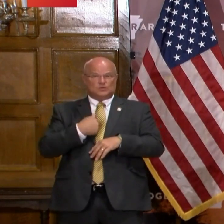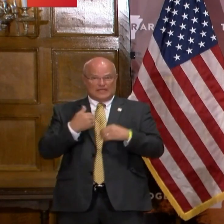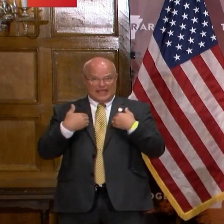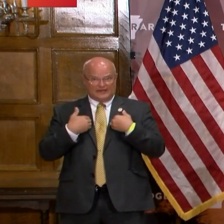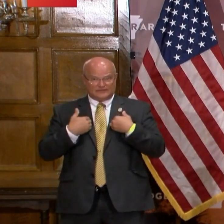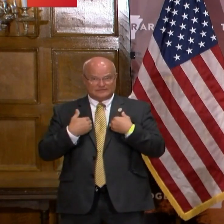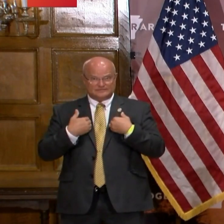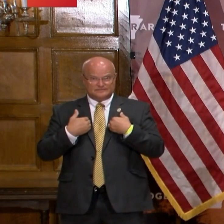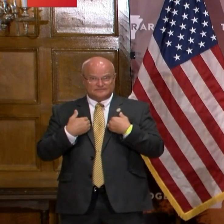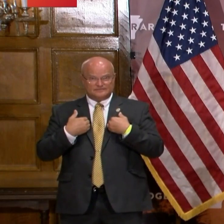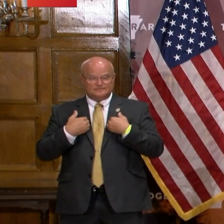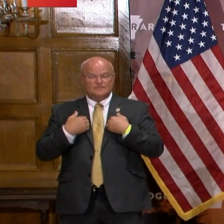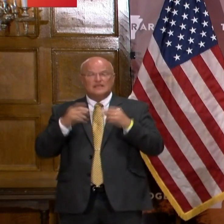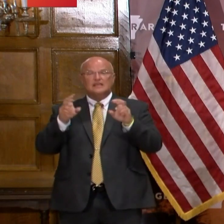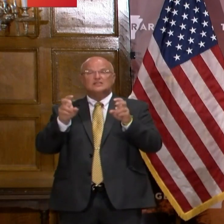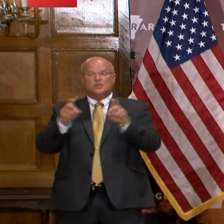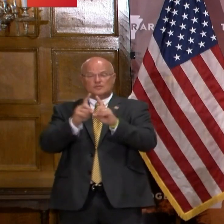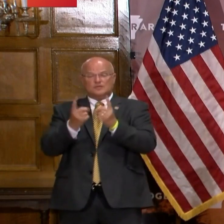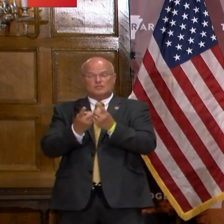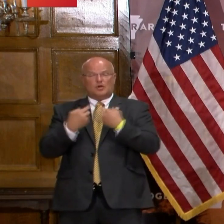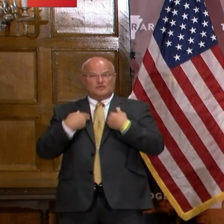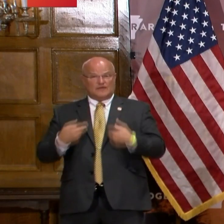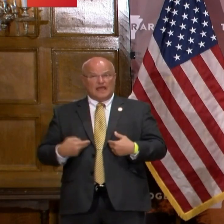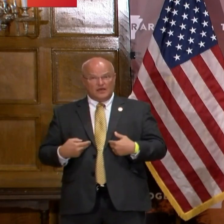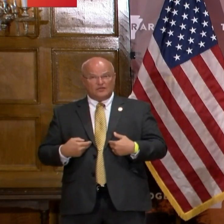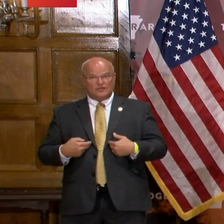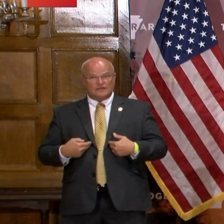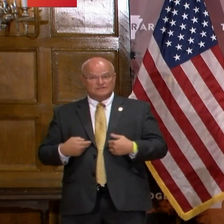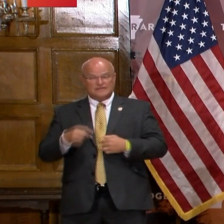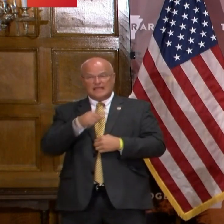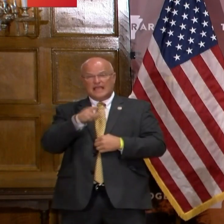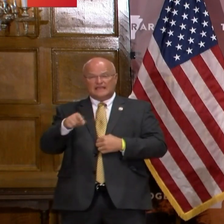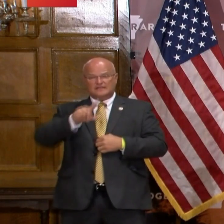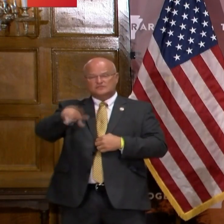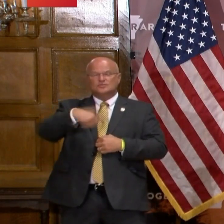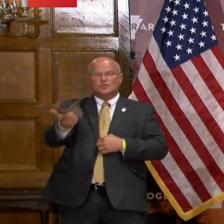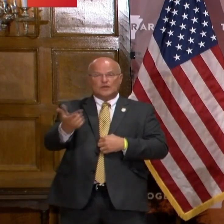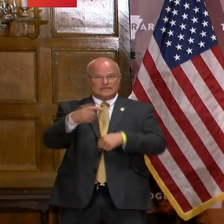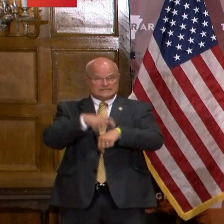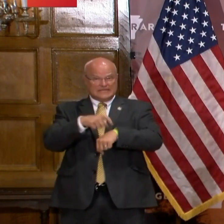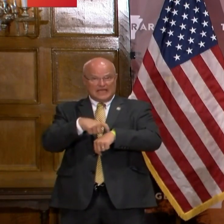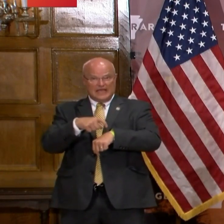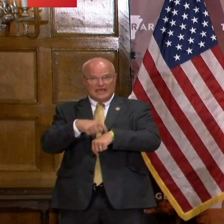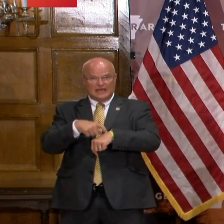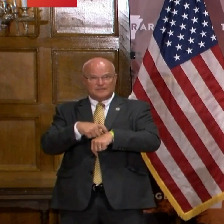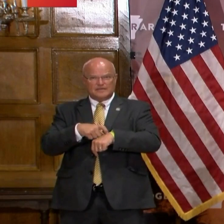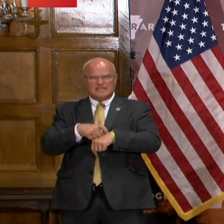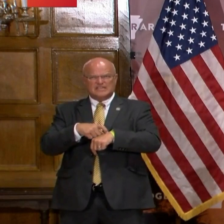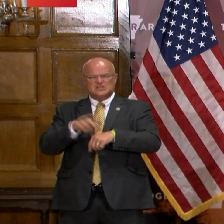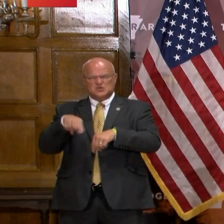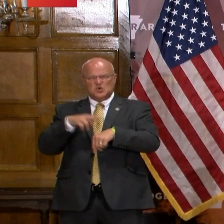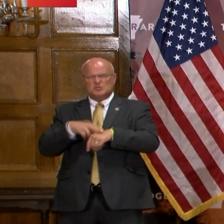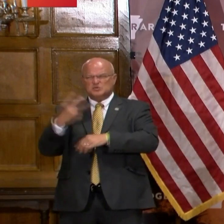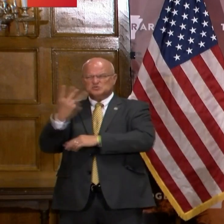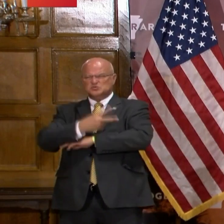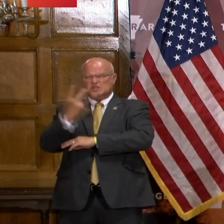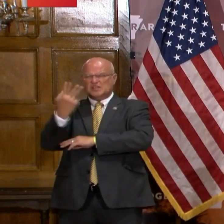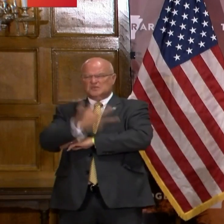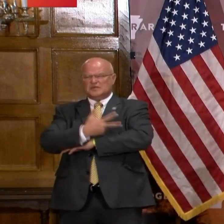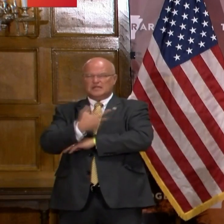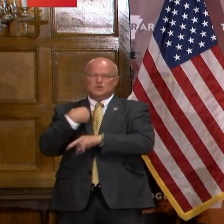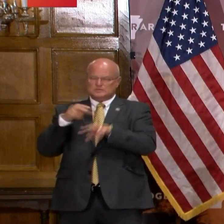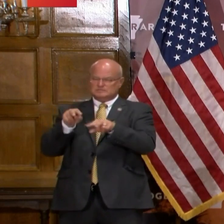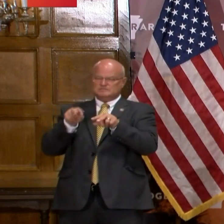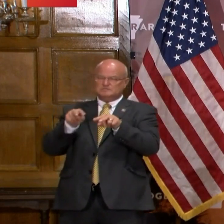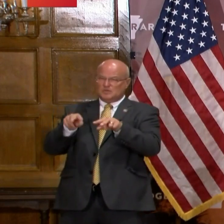have. In terms of the Department of Health and their turnaround time is generally 2 to 3 days. We